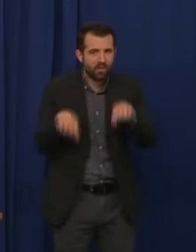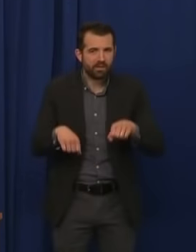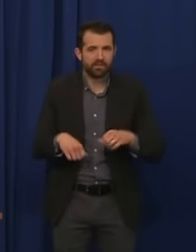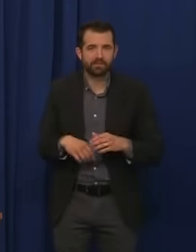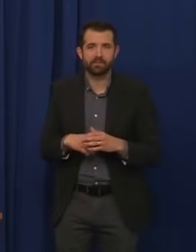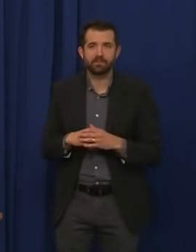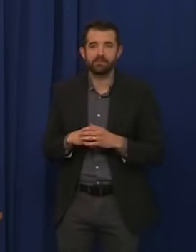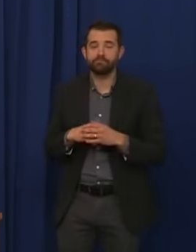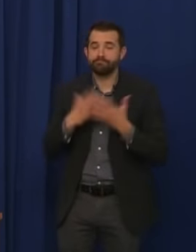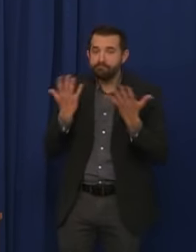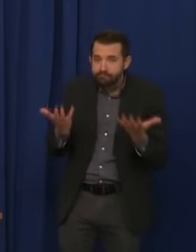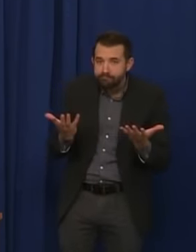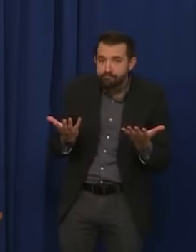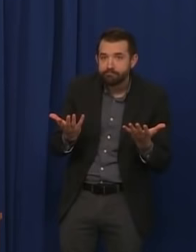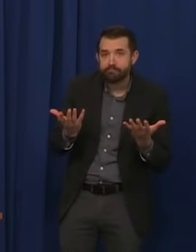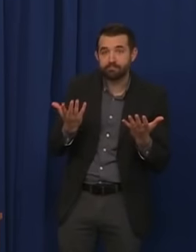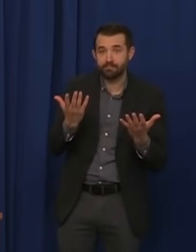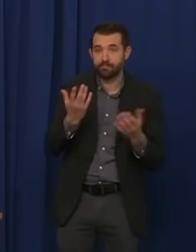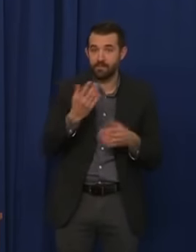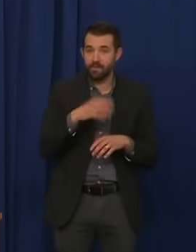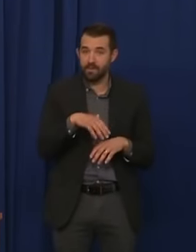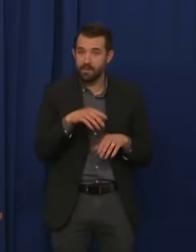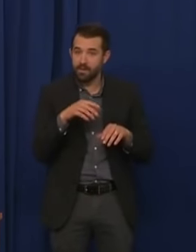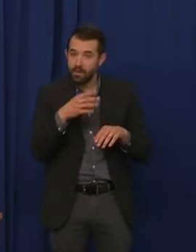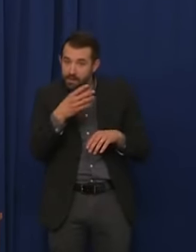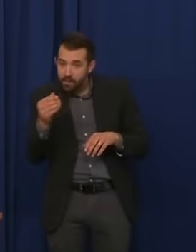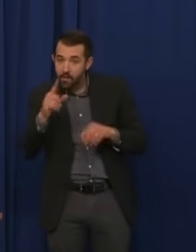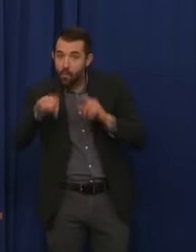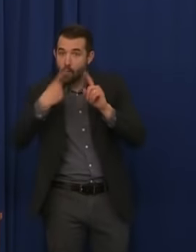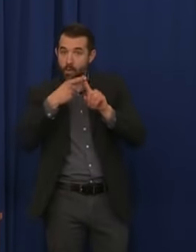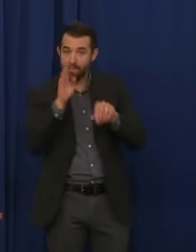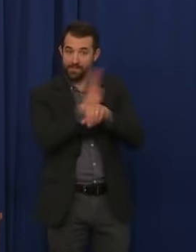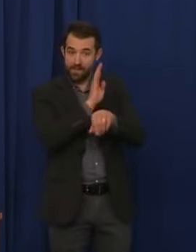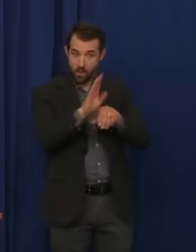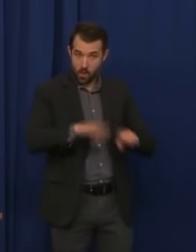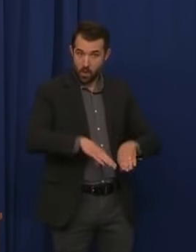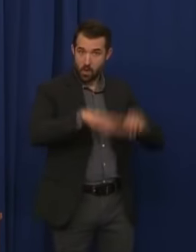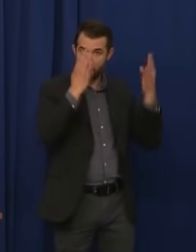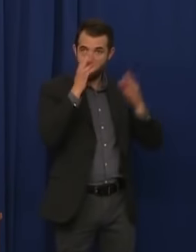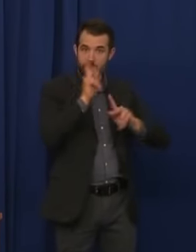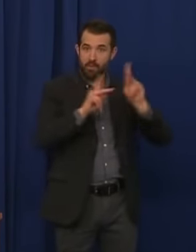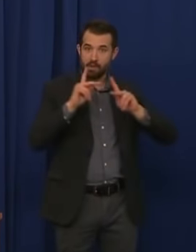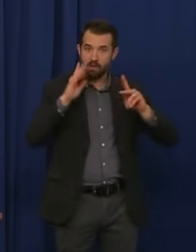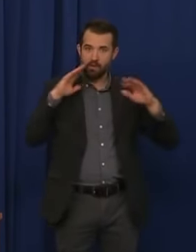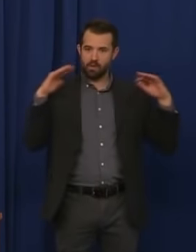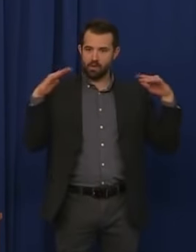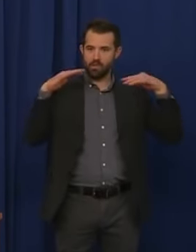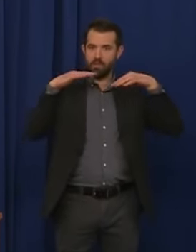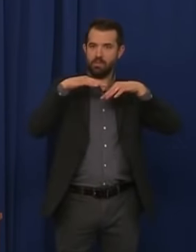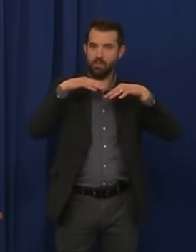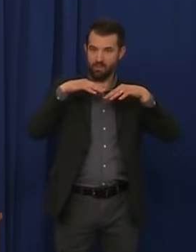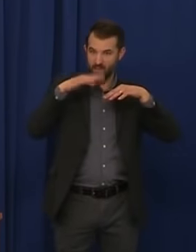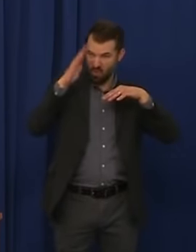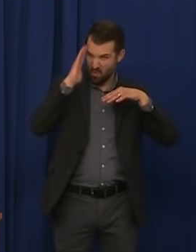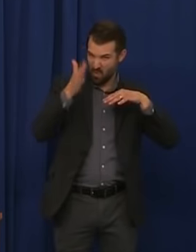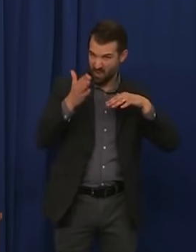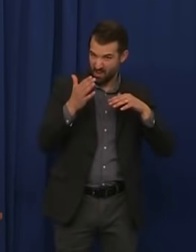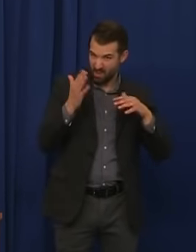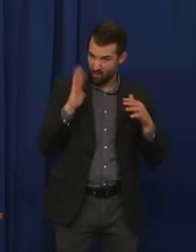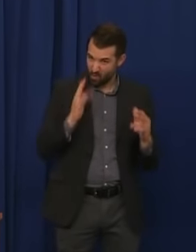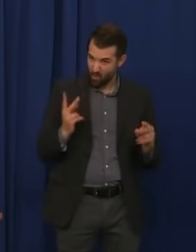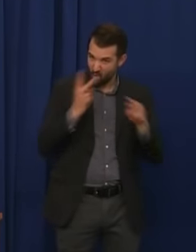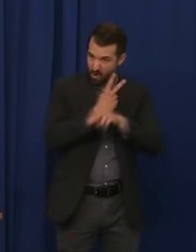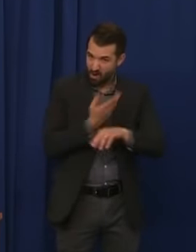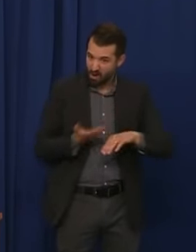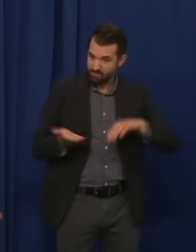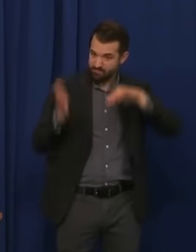What is the inevitable congregation effect of this business or activity? Does it attract crowds? How social is that